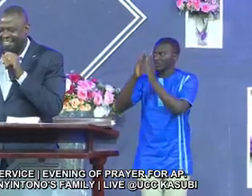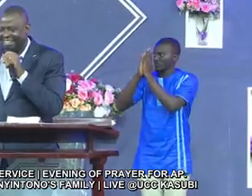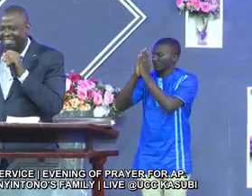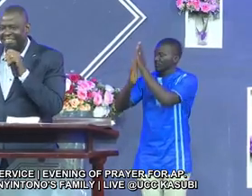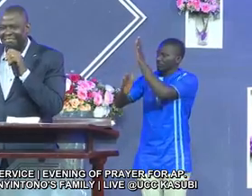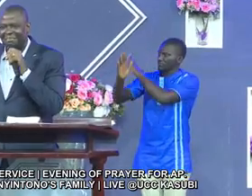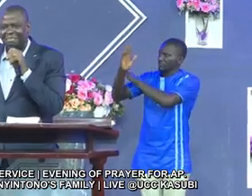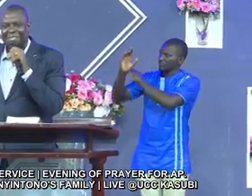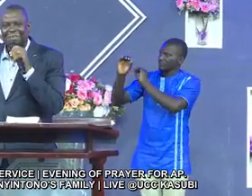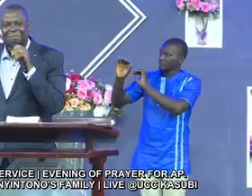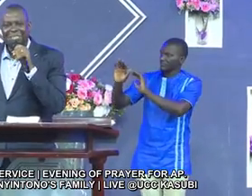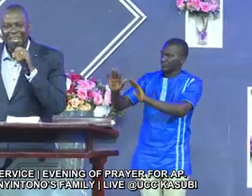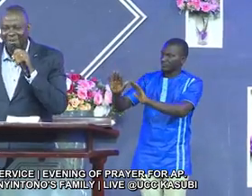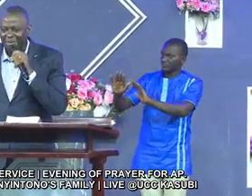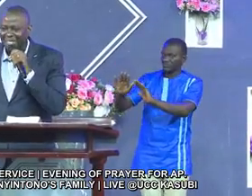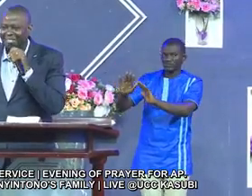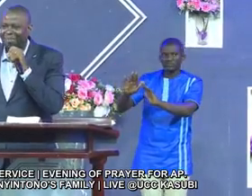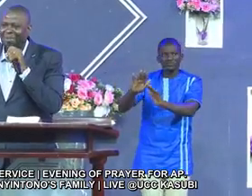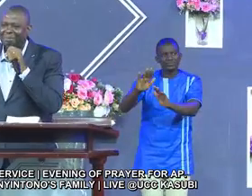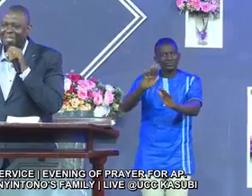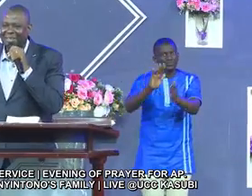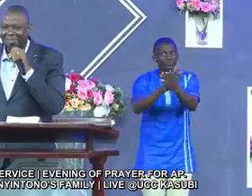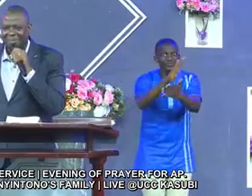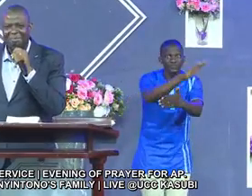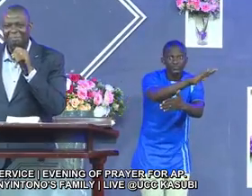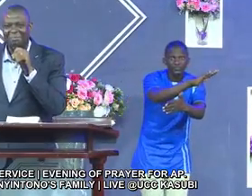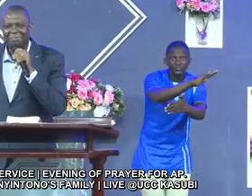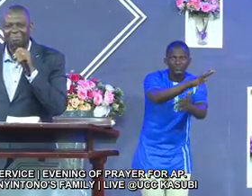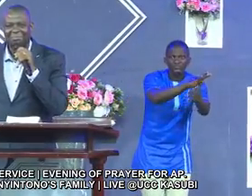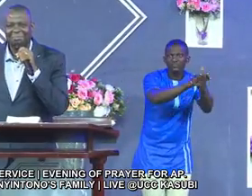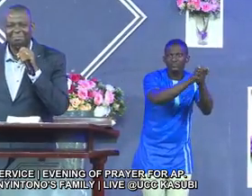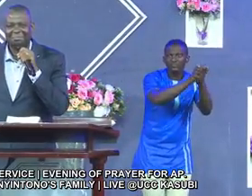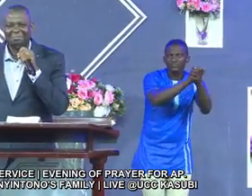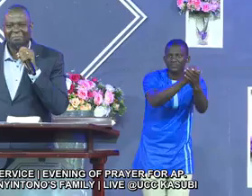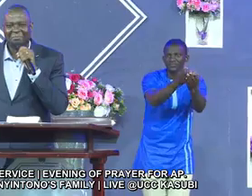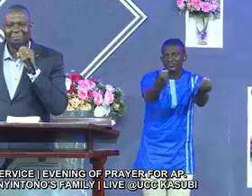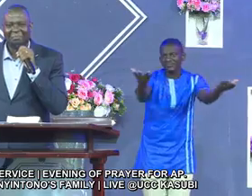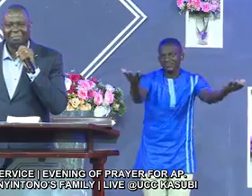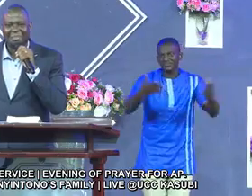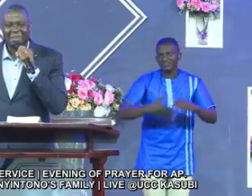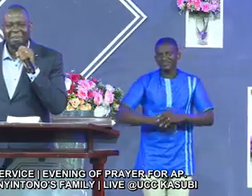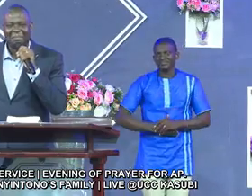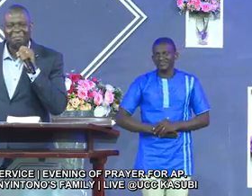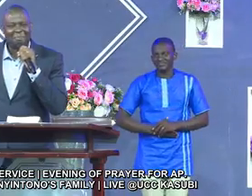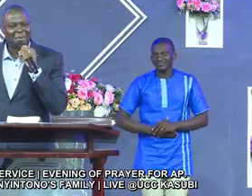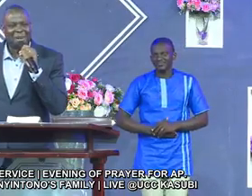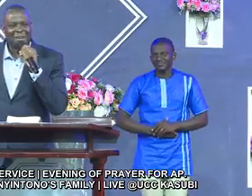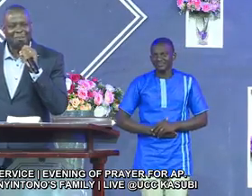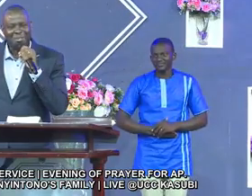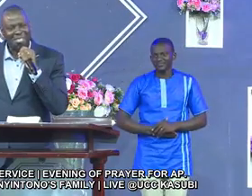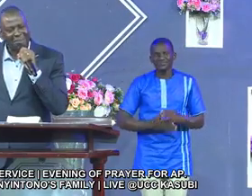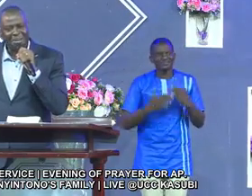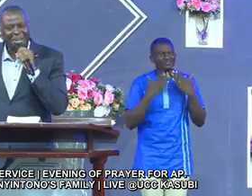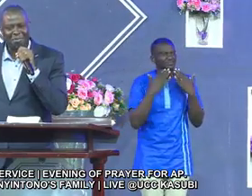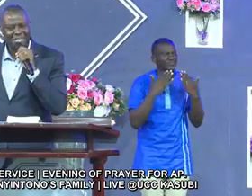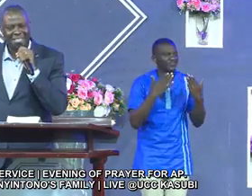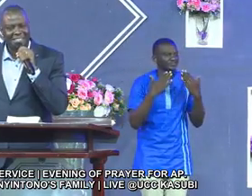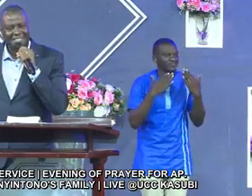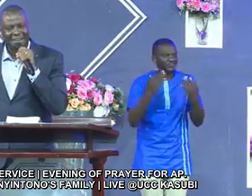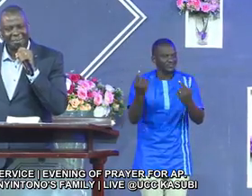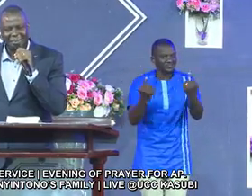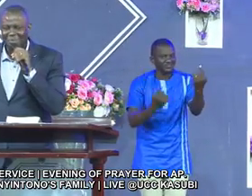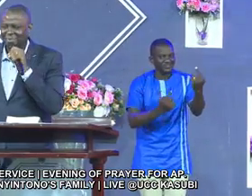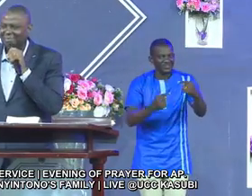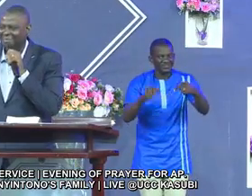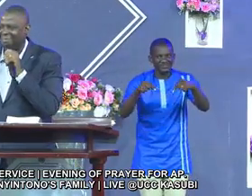bless you. Sibe mutyano basebo ne banyabo. Good evening, ladies and gentlemen. Mwebale kujja mu